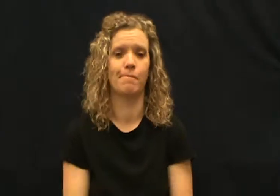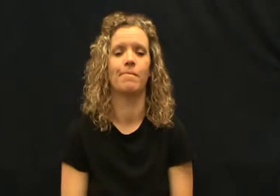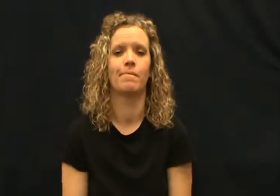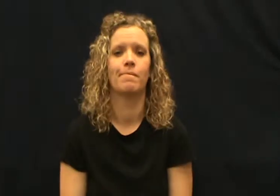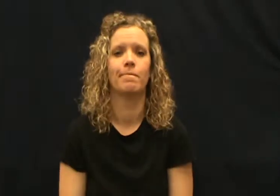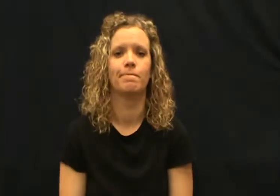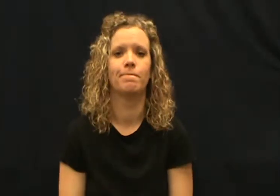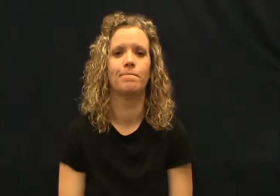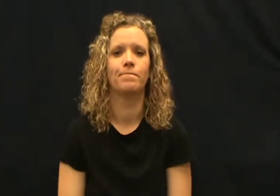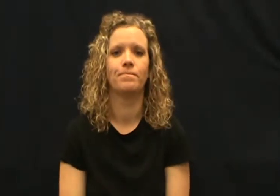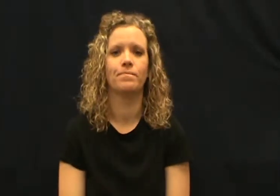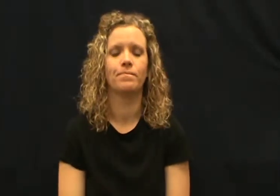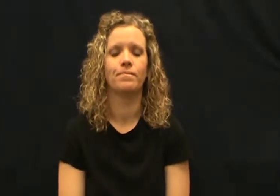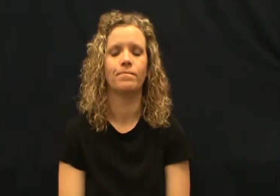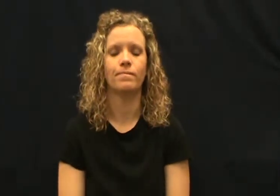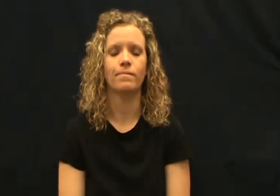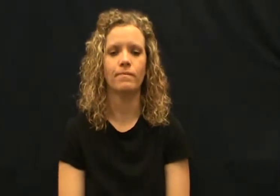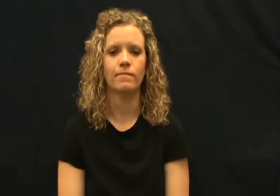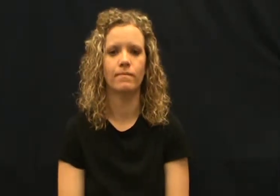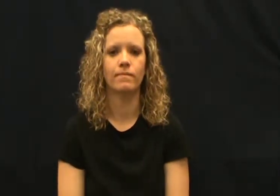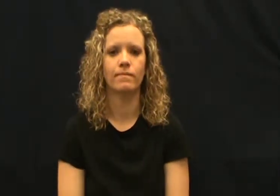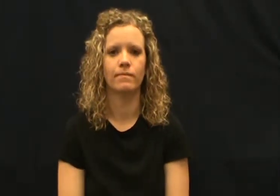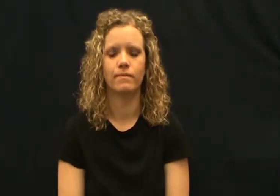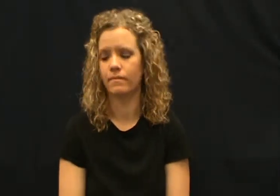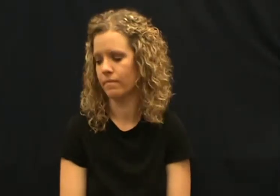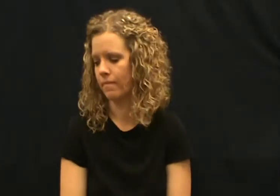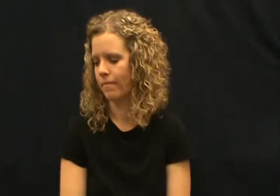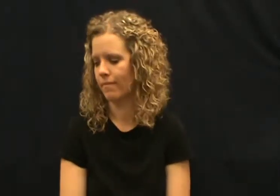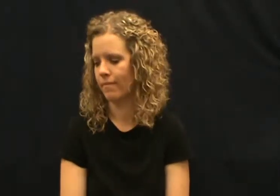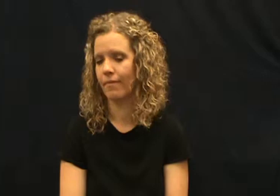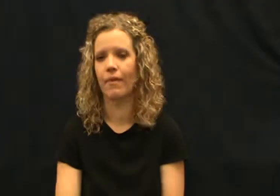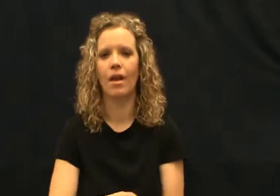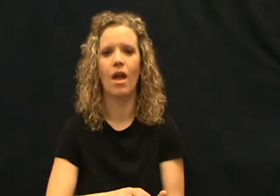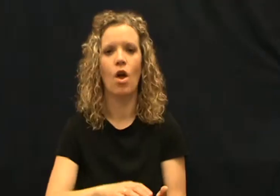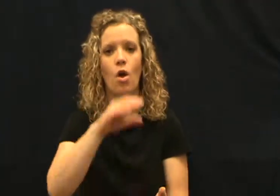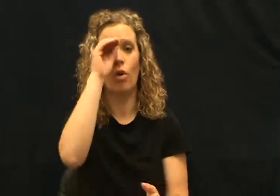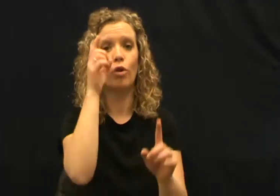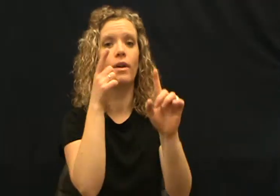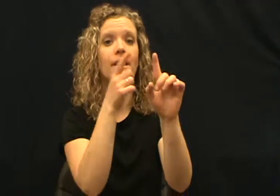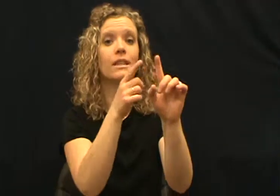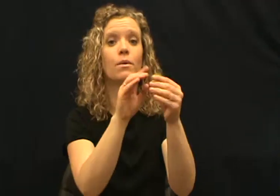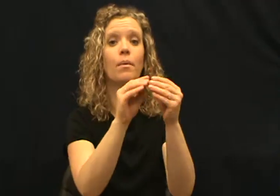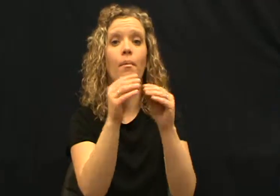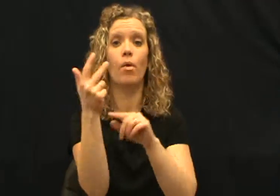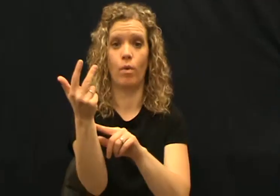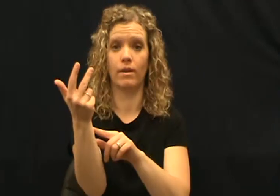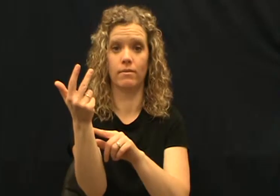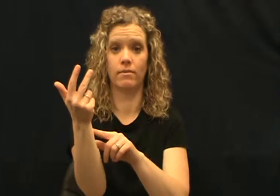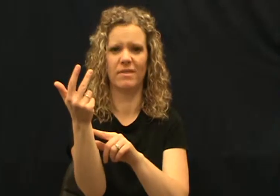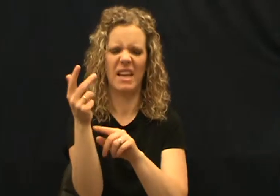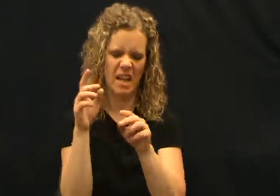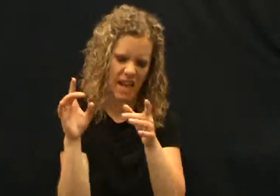business. Okay, learning objective 3 has us looking at the bookkeeping aspect of